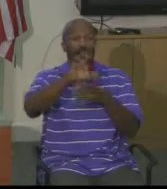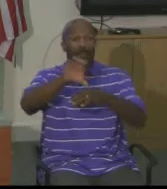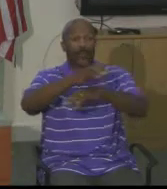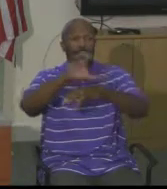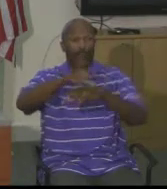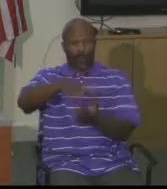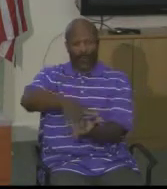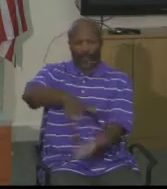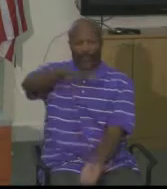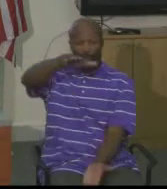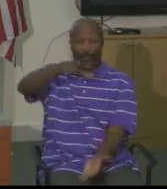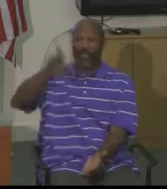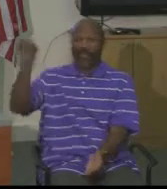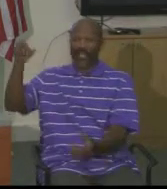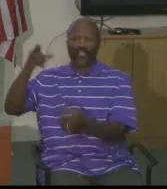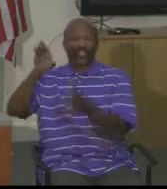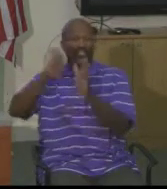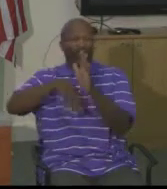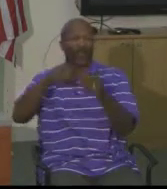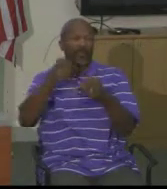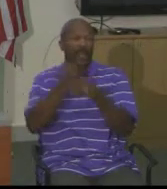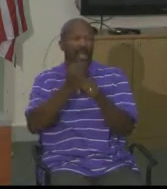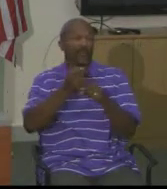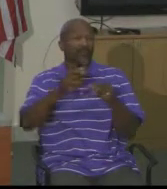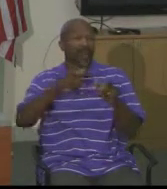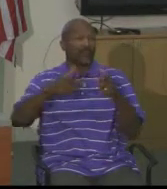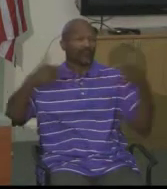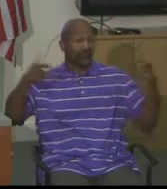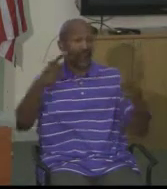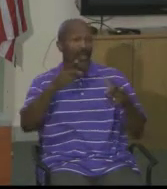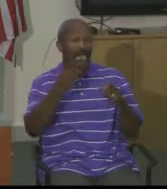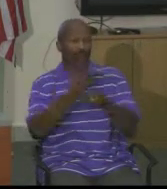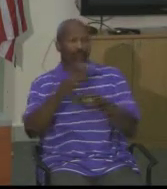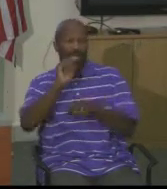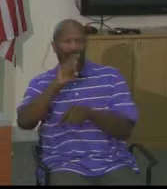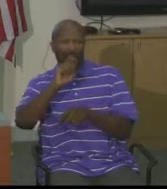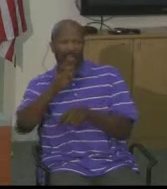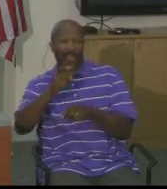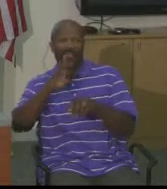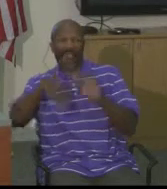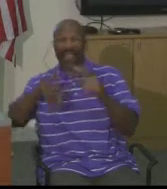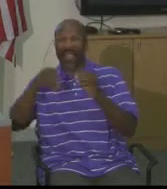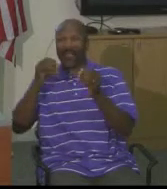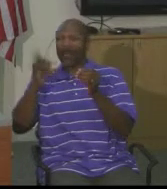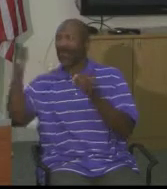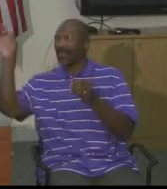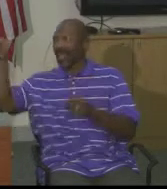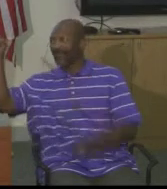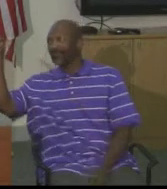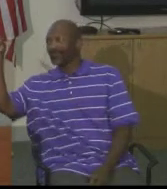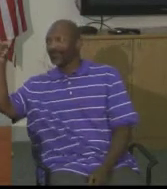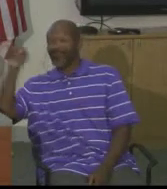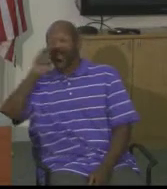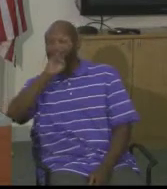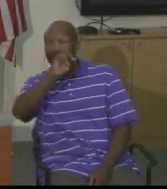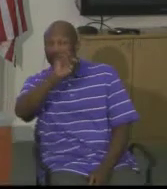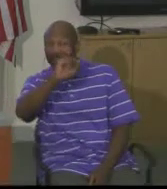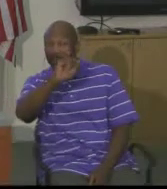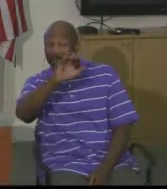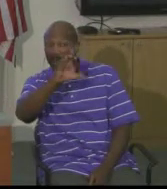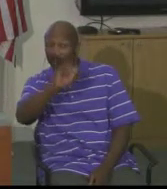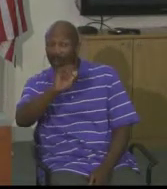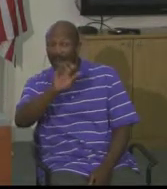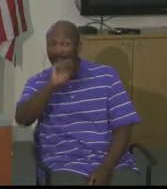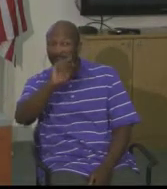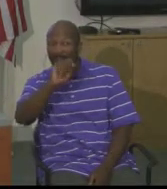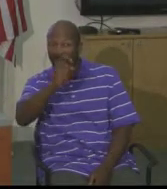where it's cheaper to make large ones using the ATX form factor than it is to make, say, a micro ATX, because they